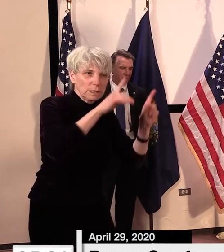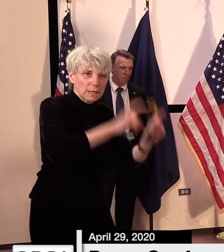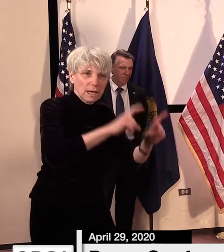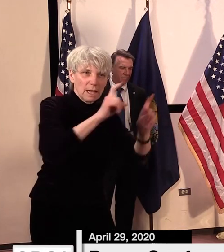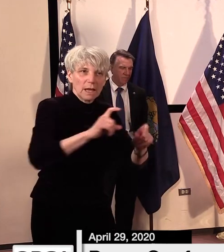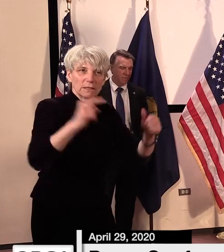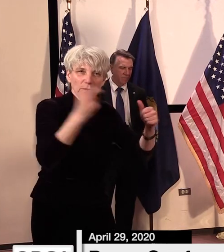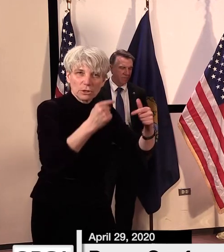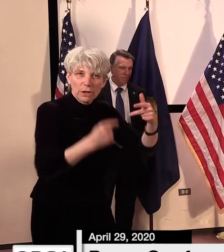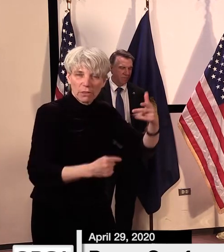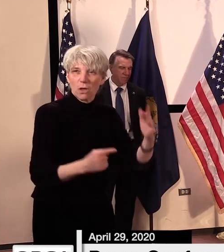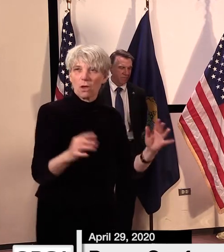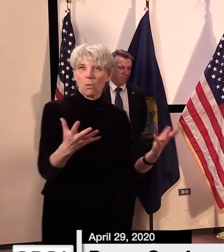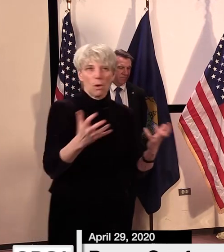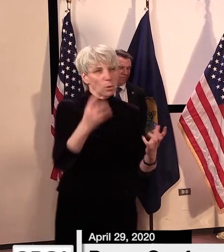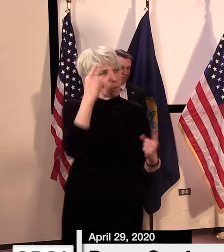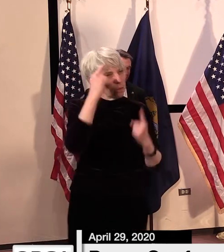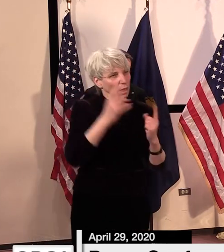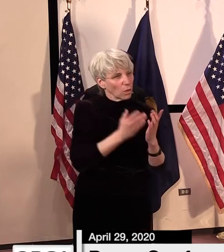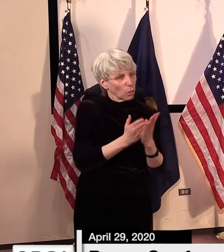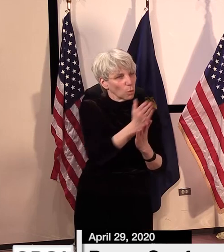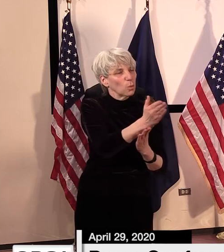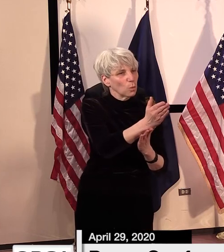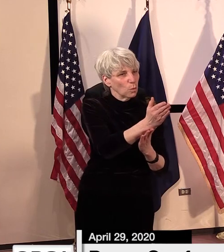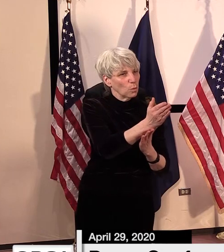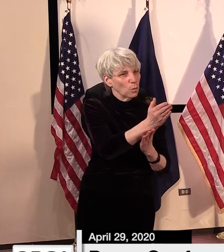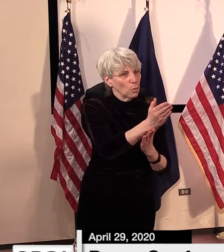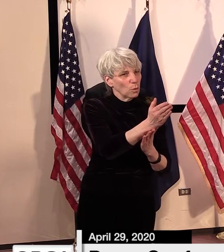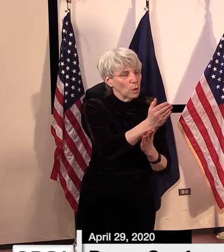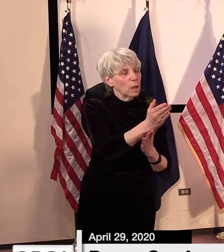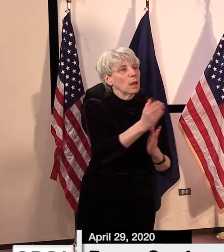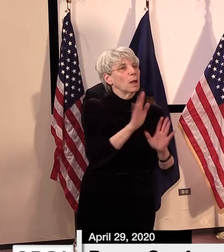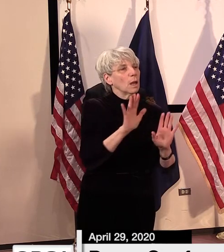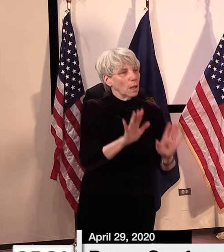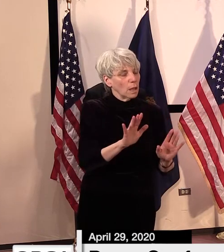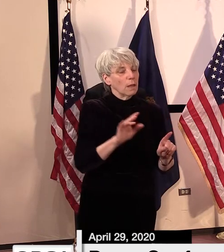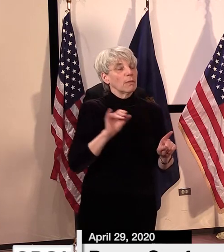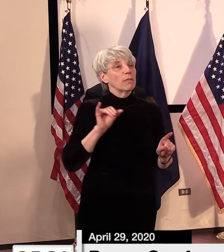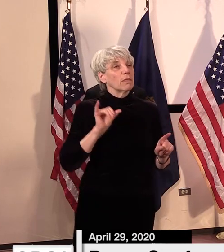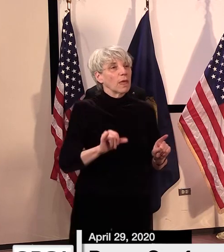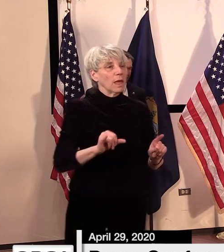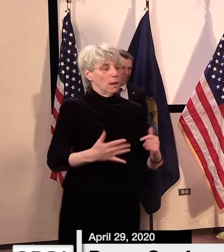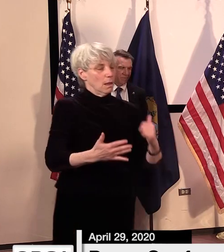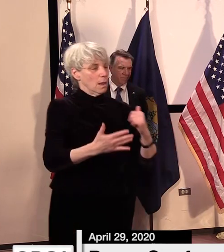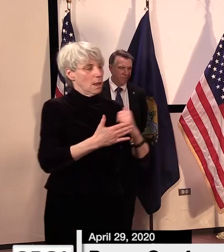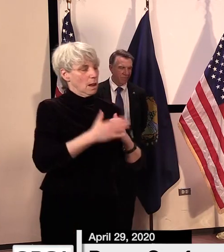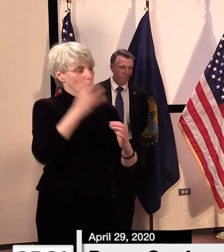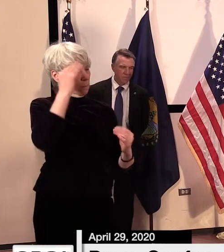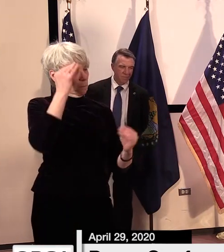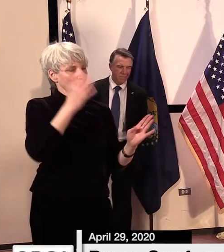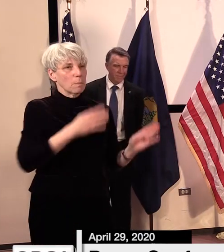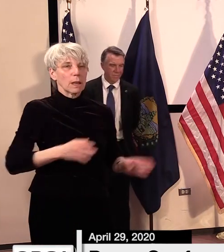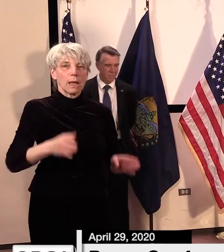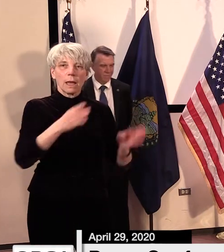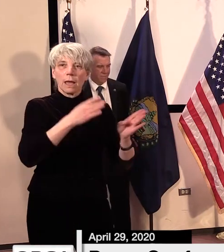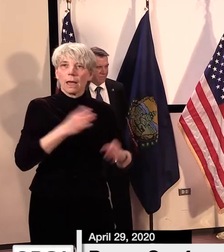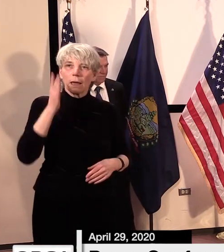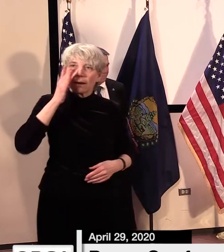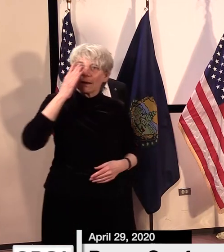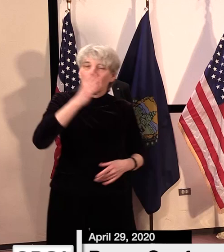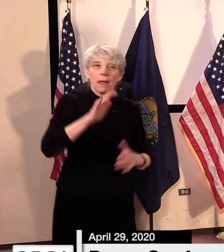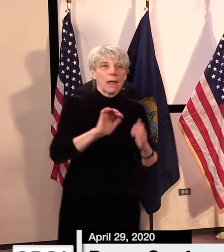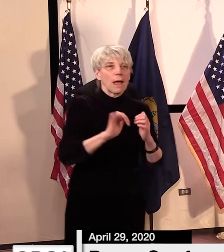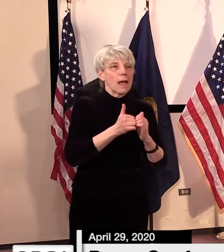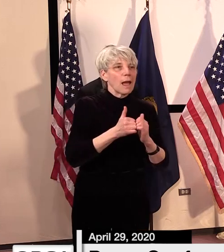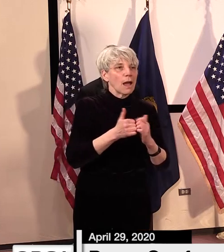this additional testing on board, and help us with all of these future efforts in terms of reducing an